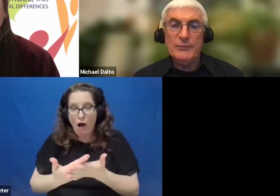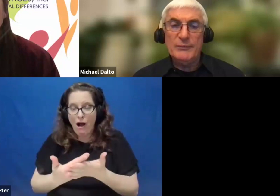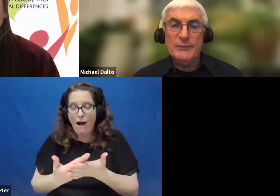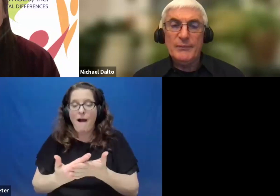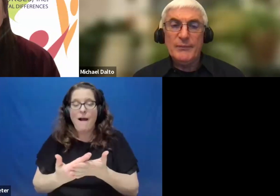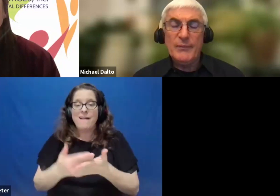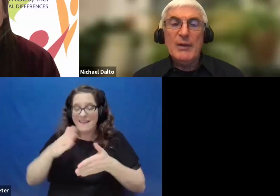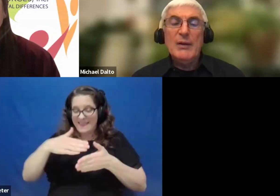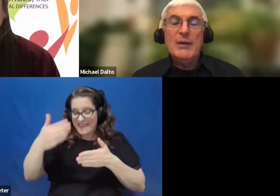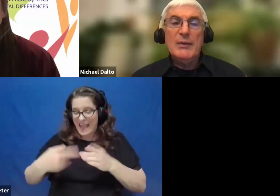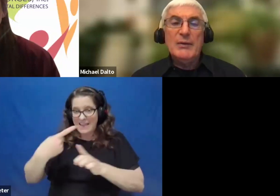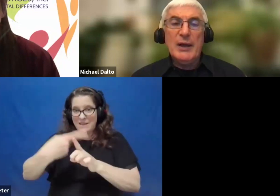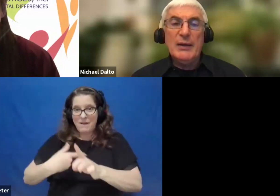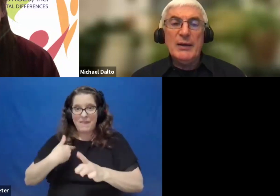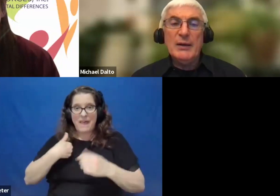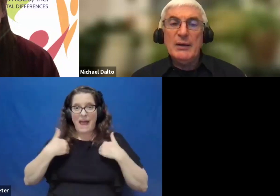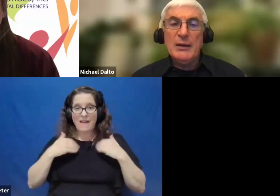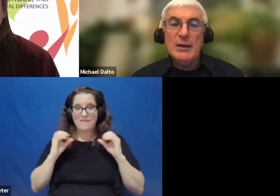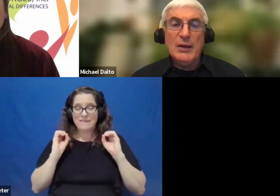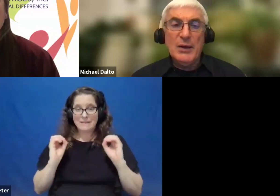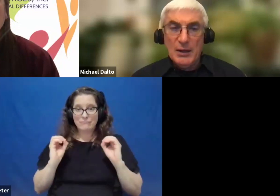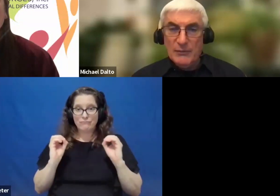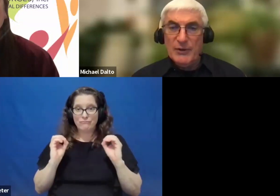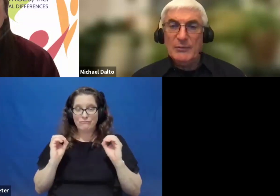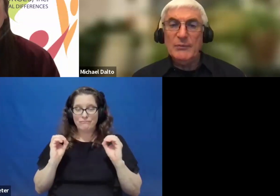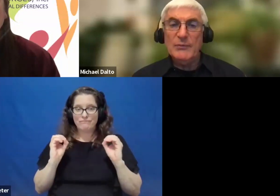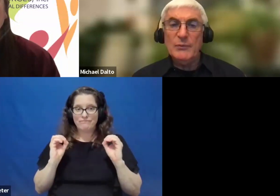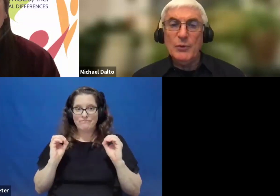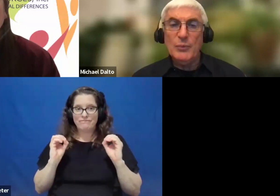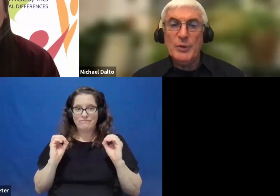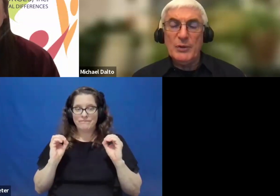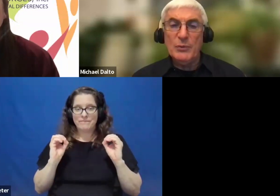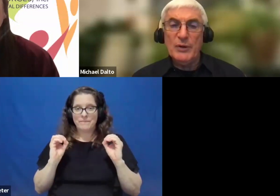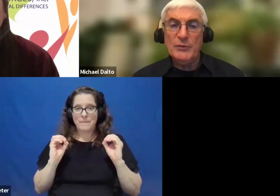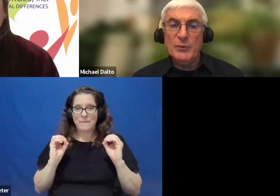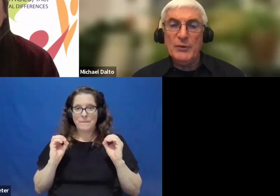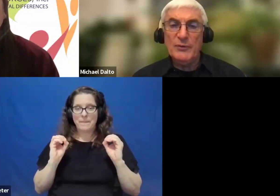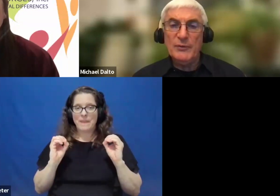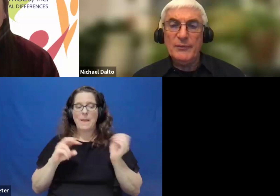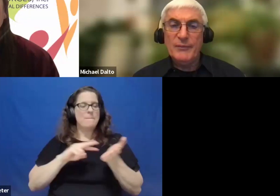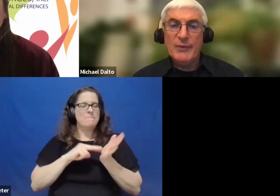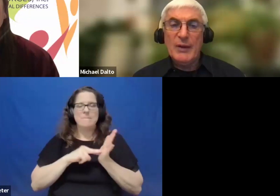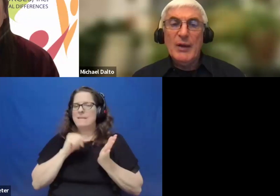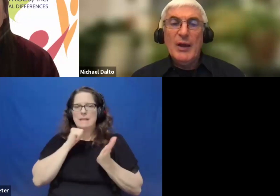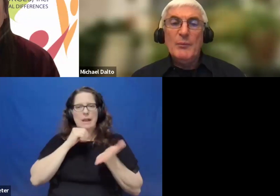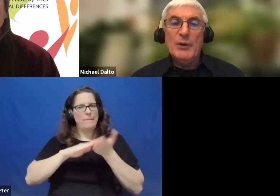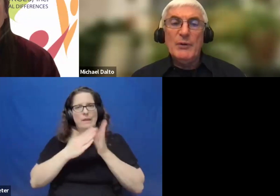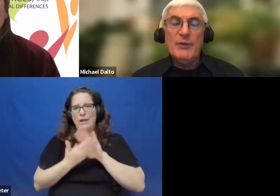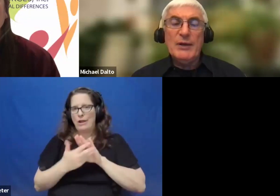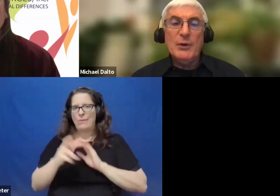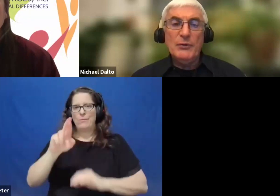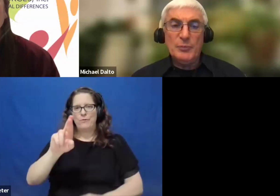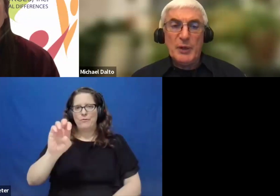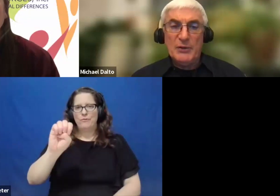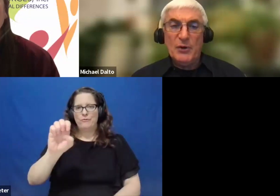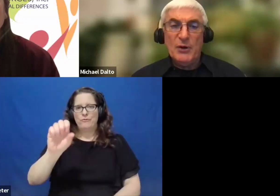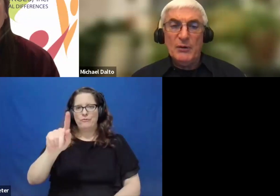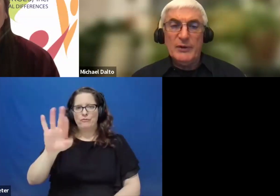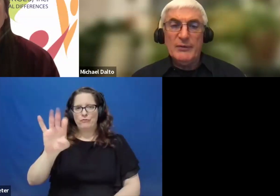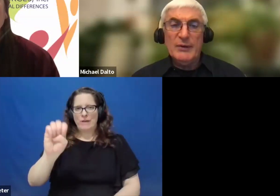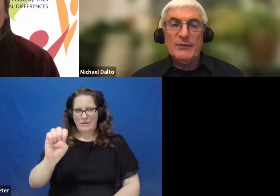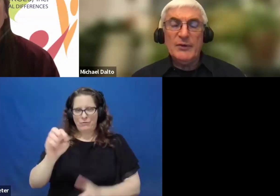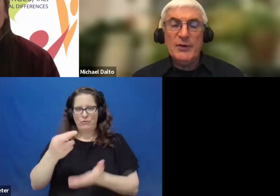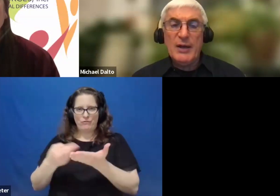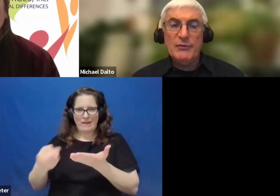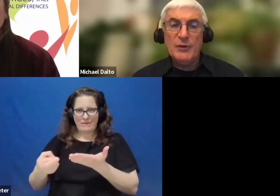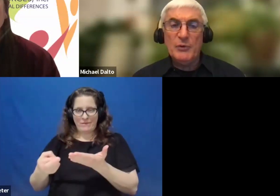over, then none of it will be a resource. But if they don't spend all of